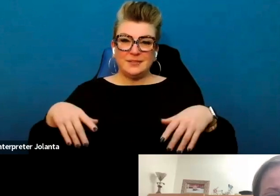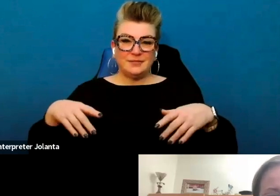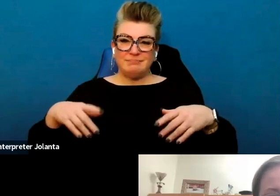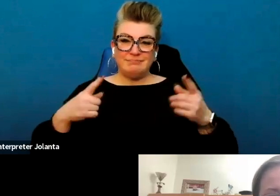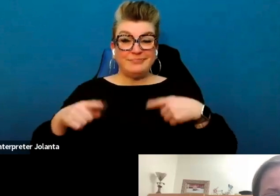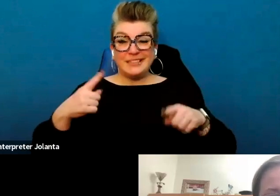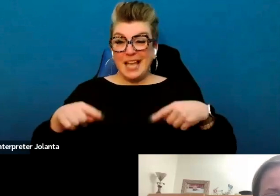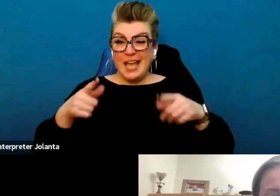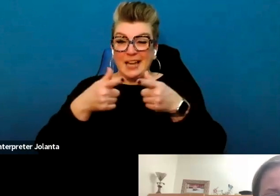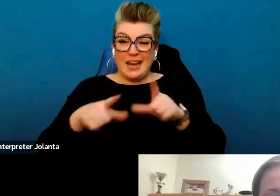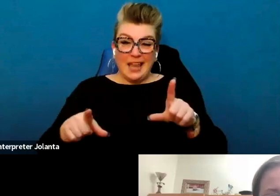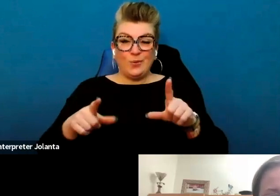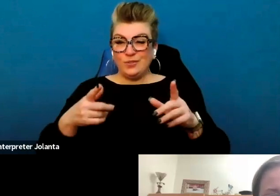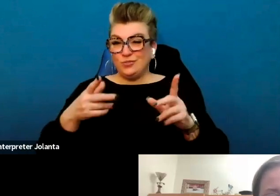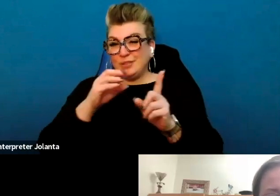sign language exposure.